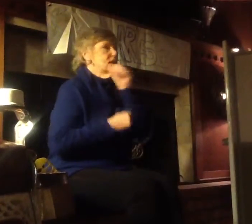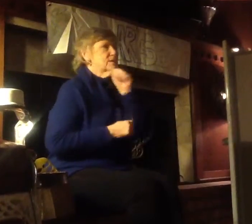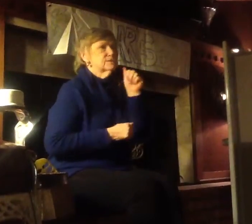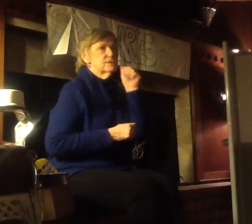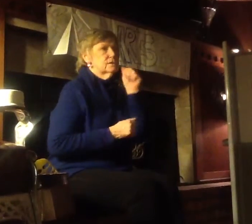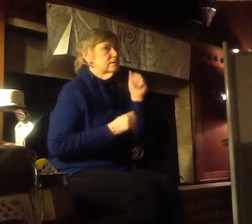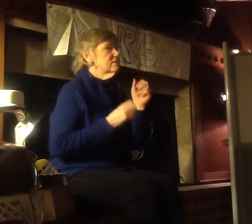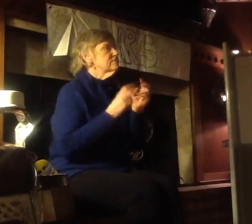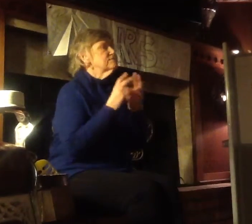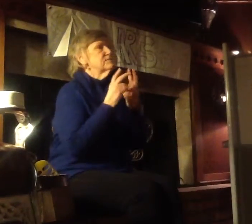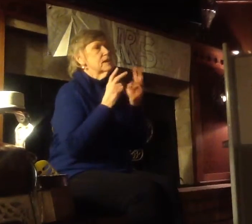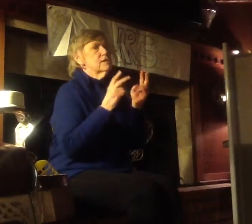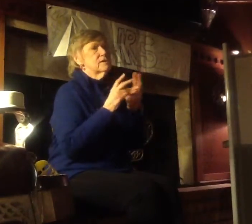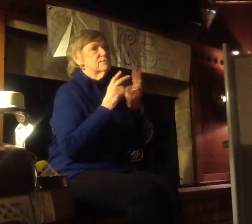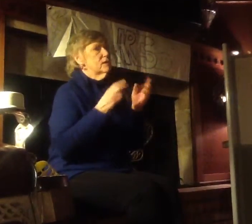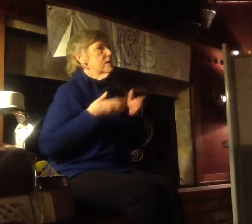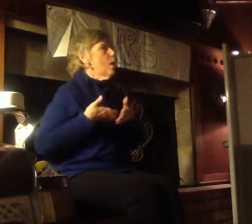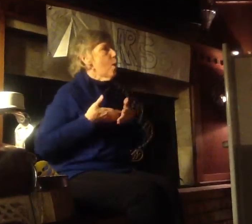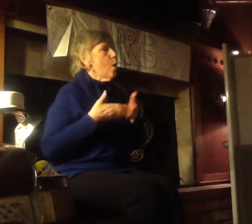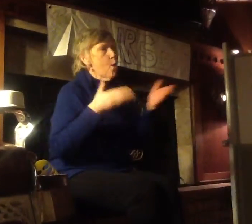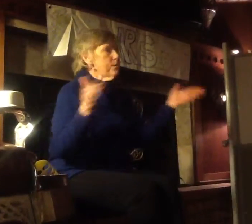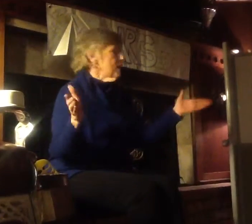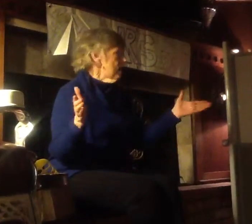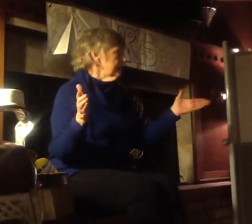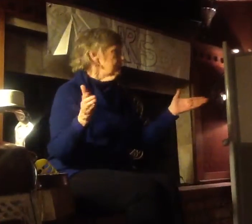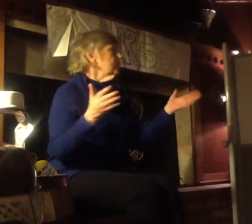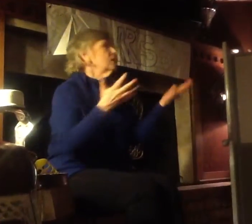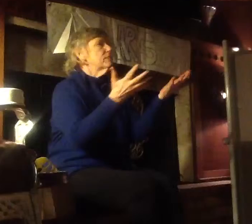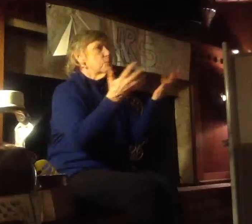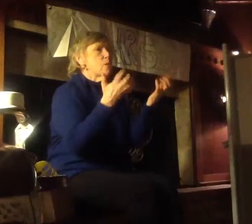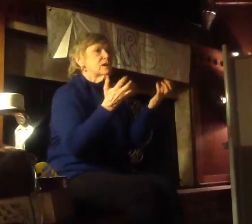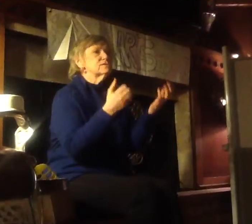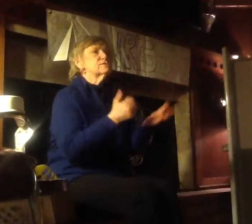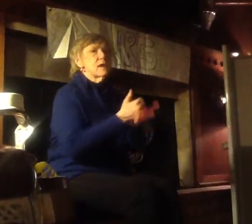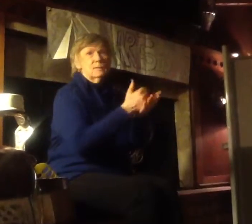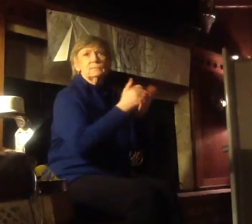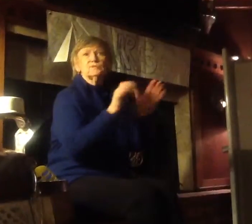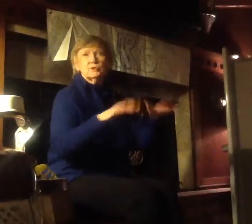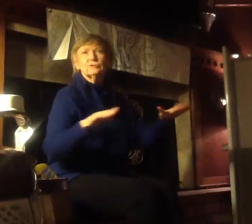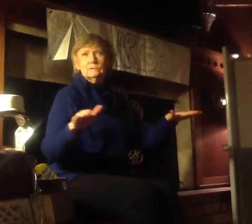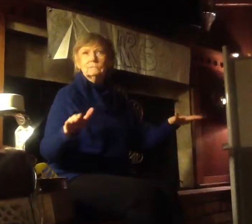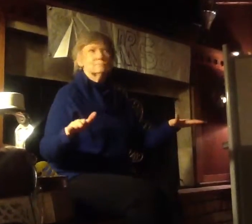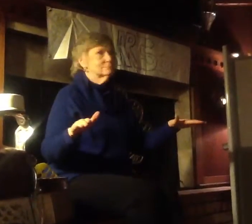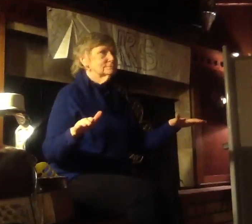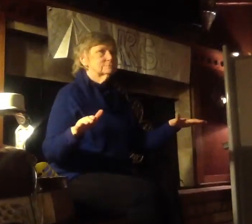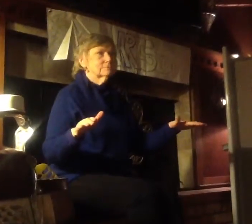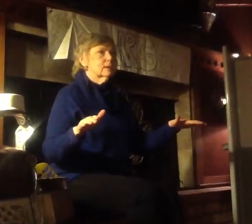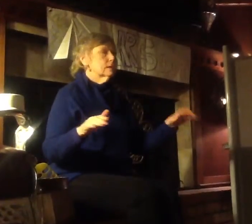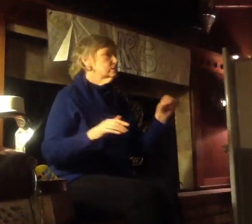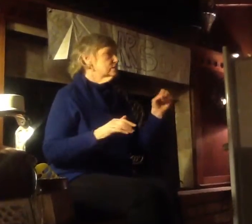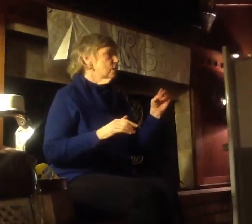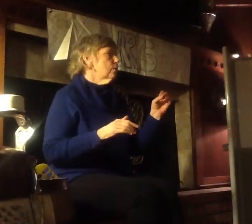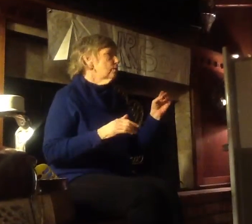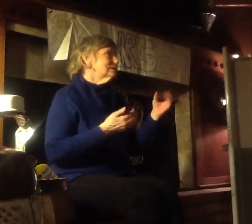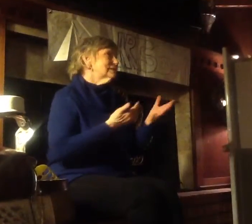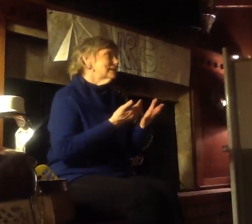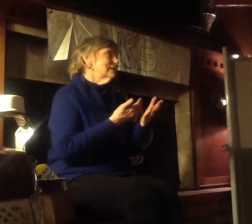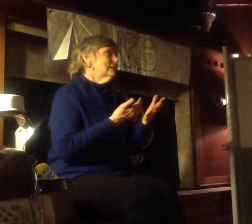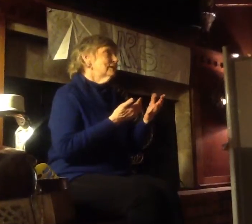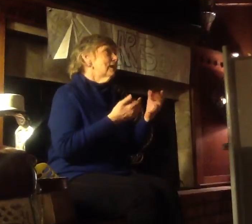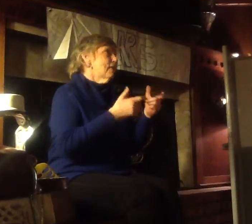People in Arizona, very open-hearted. They want to help children.